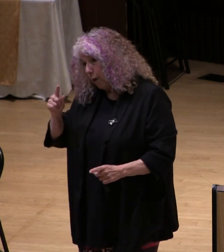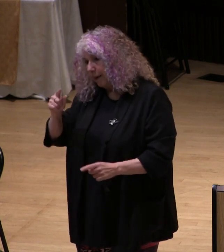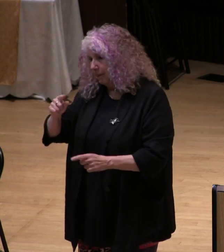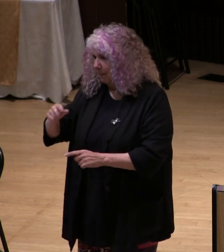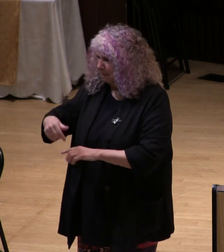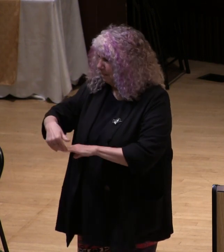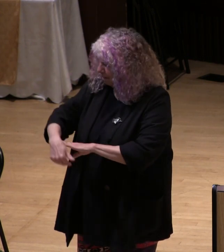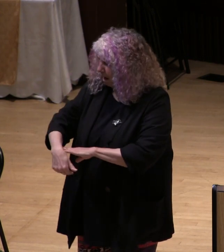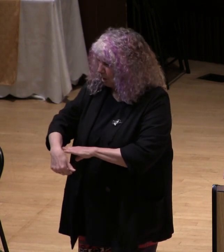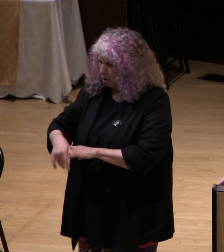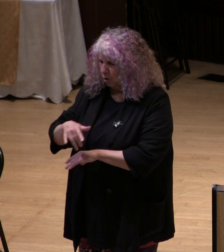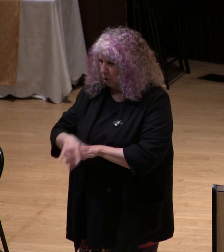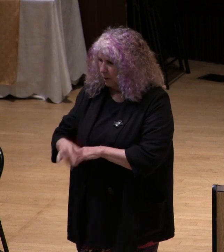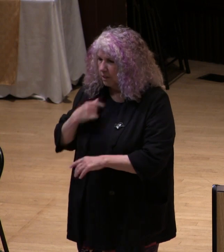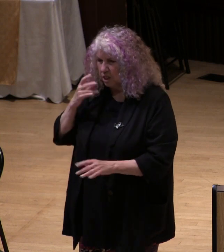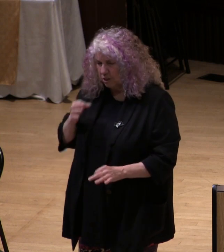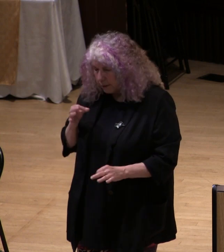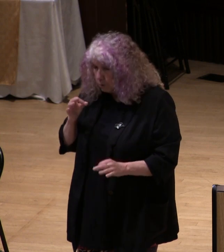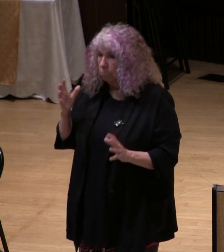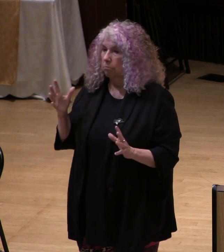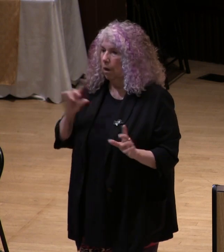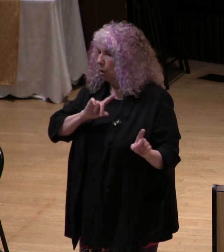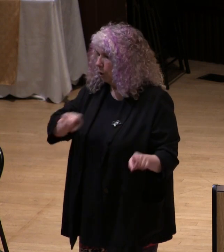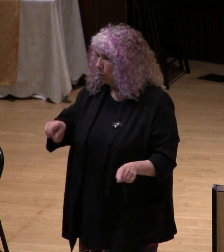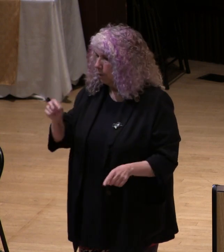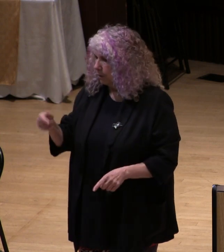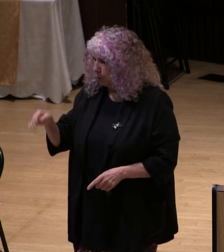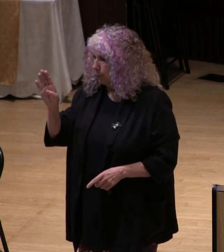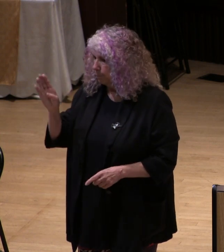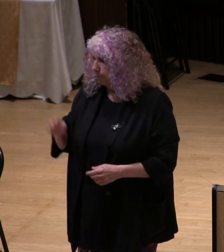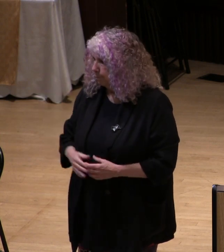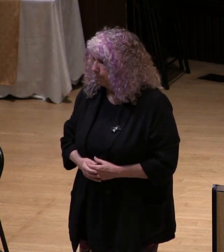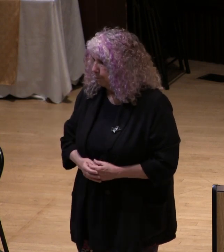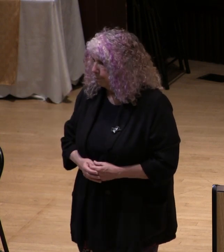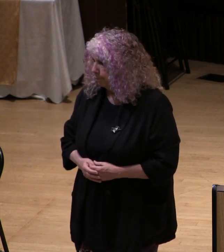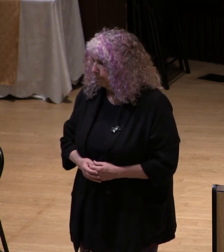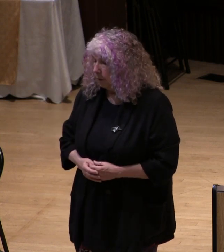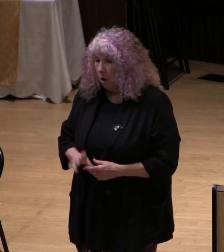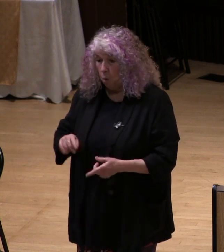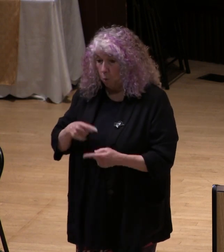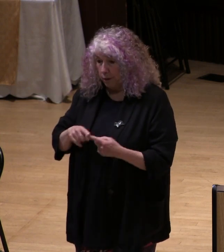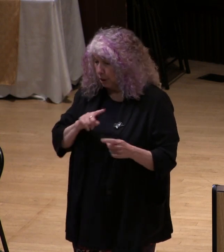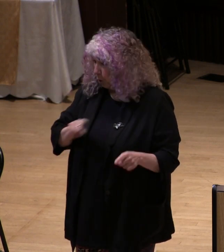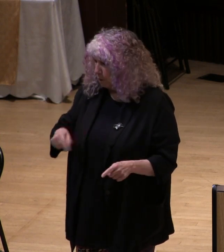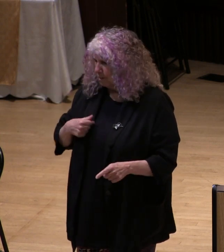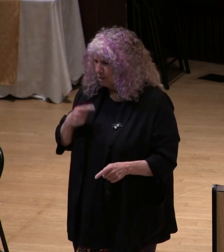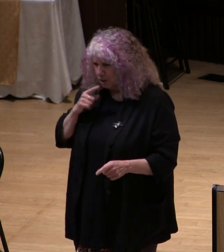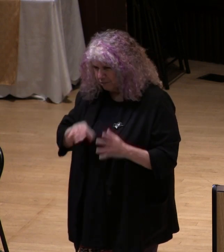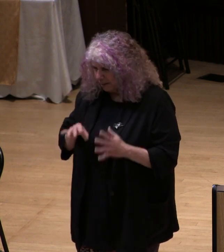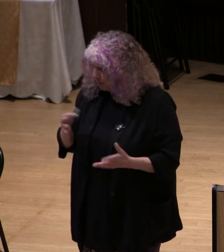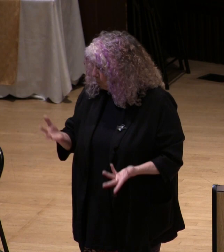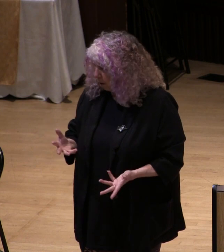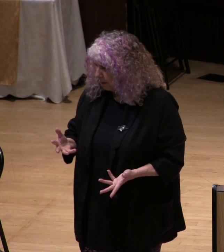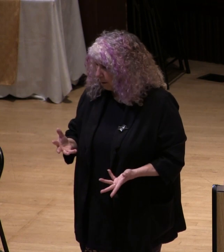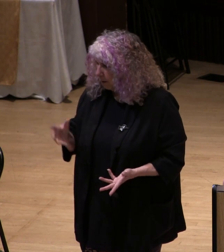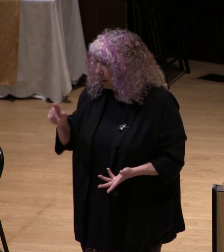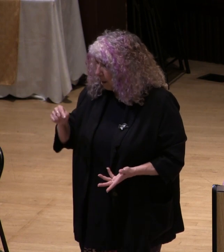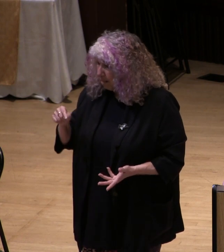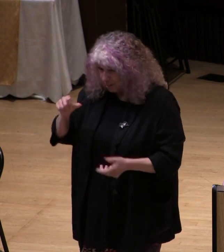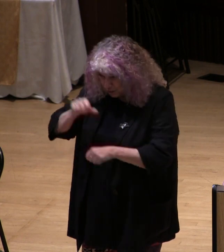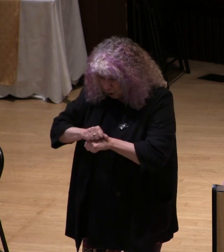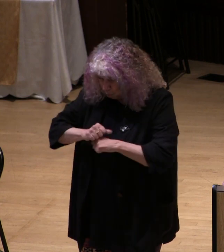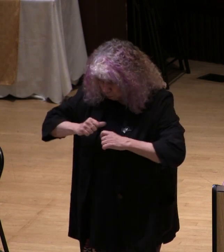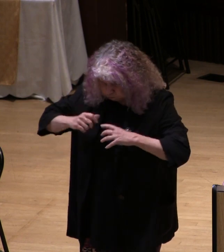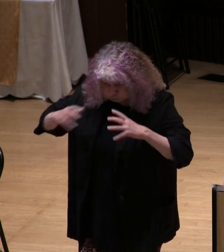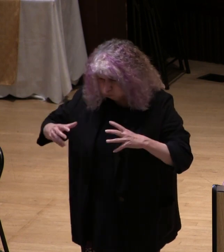of the night, and she decides to get up and go to the tomb. And when she goes, she discovers that the huge